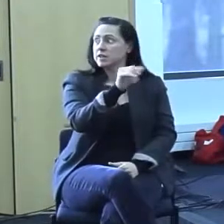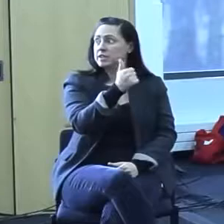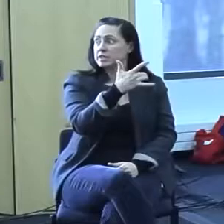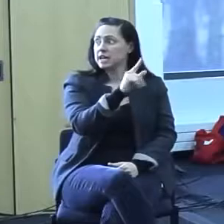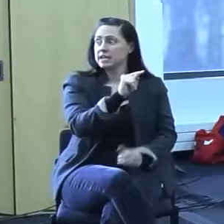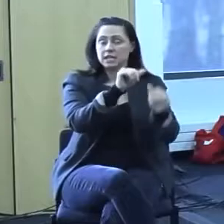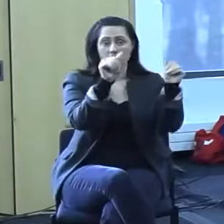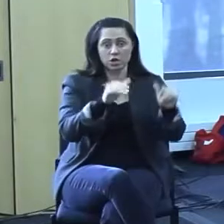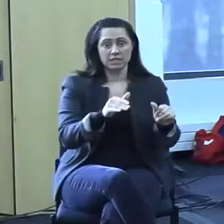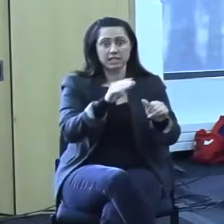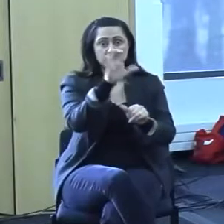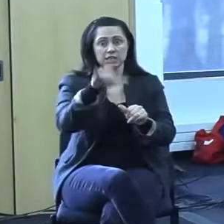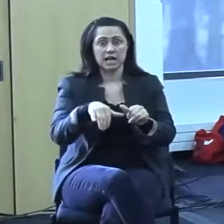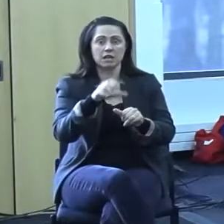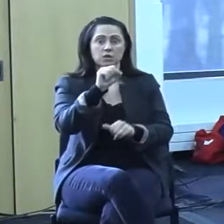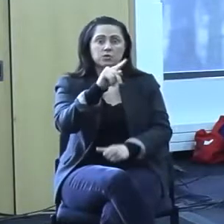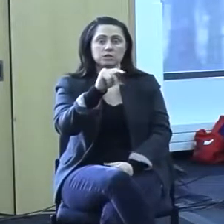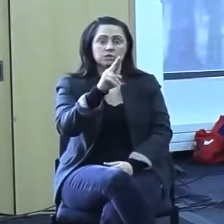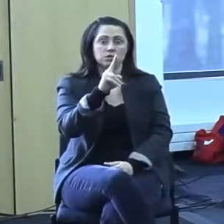studio.